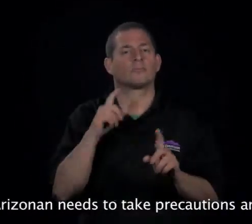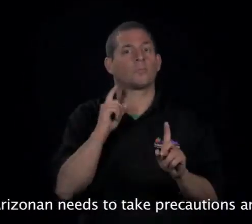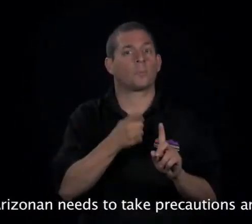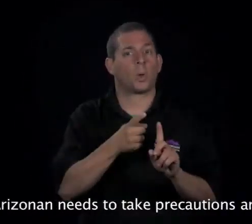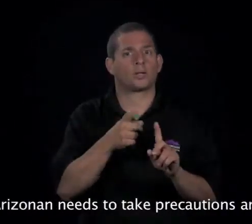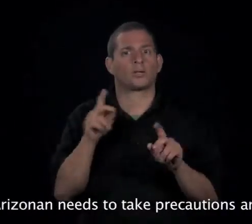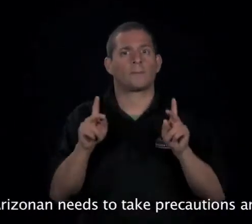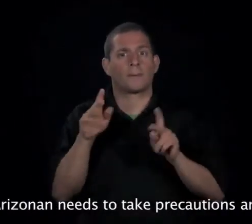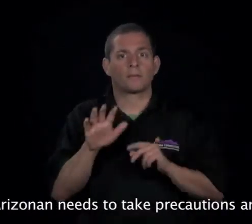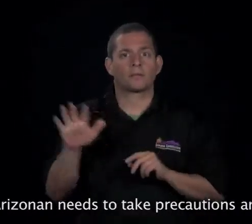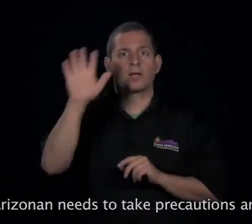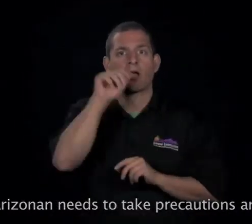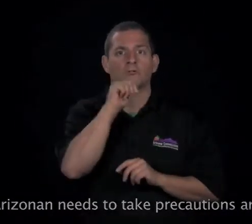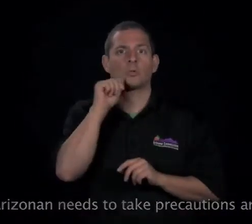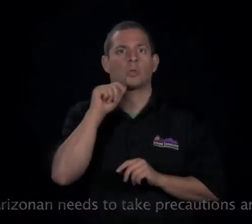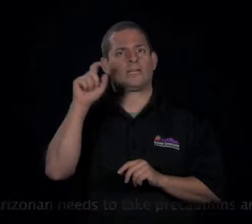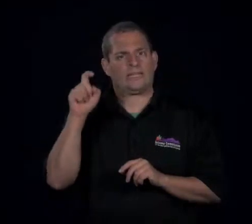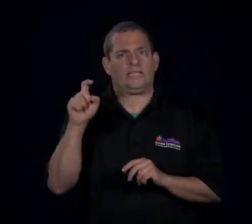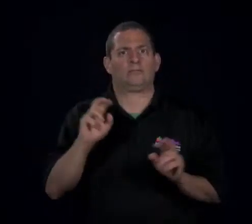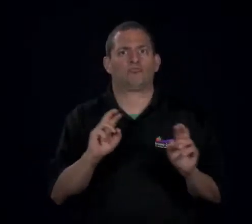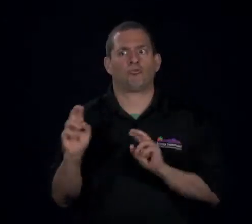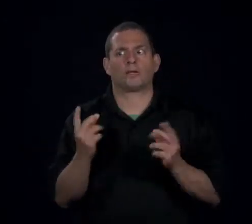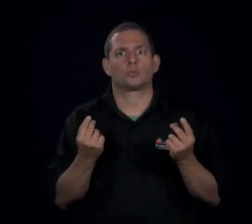take precautions and prepare.